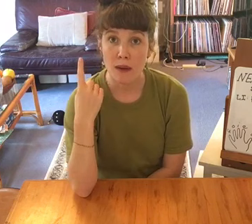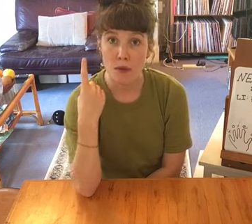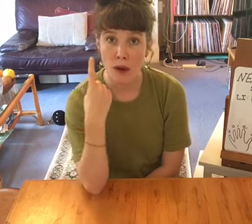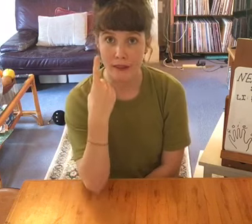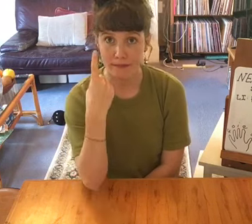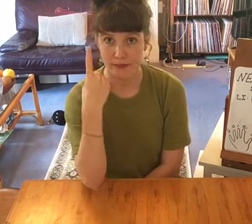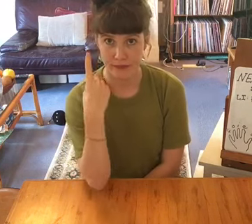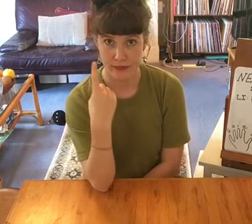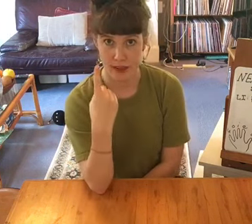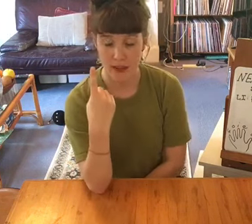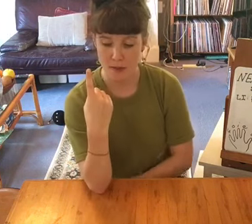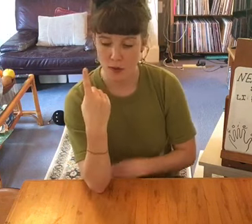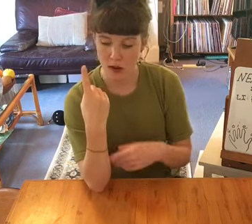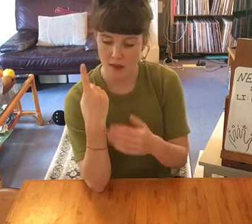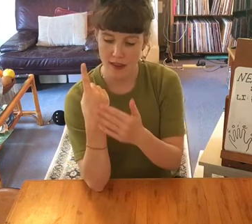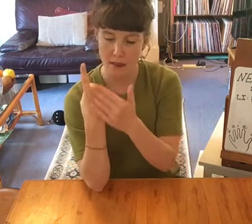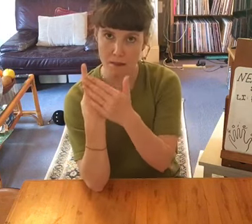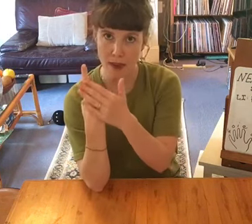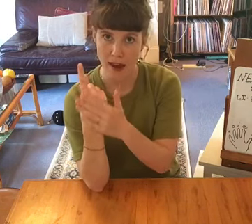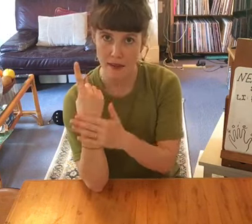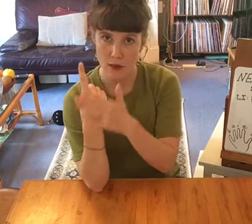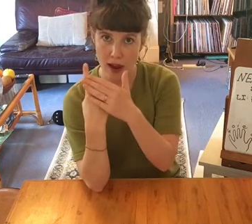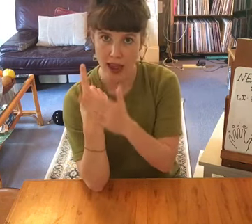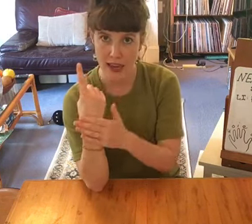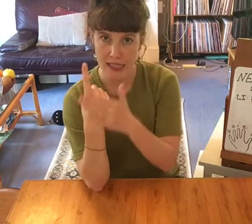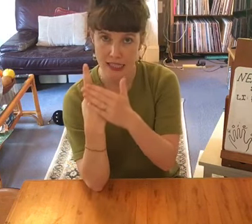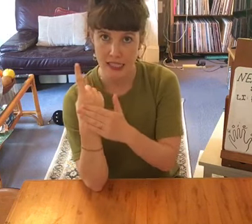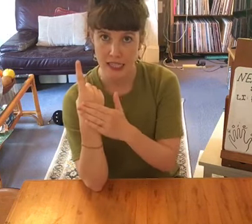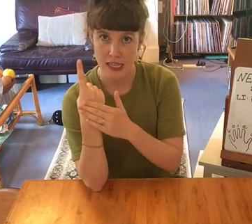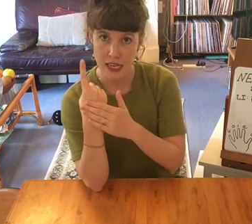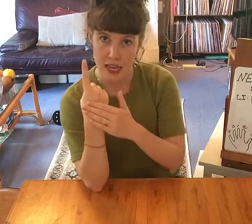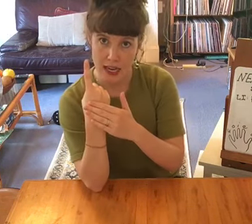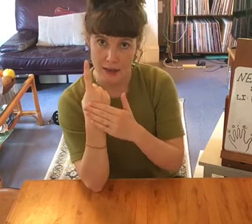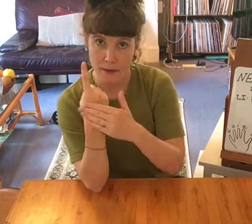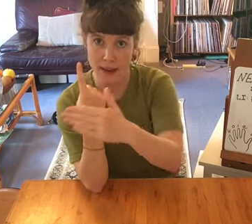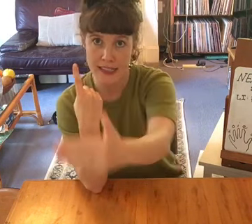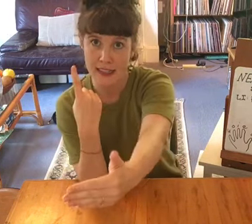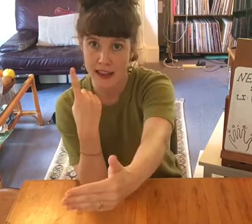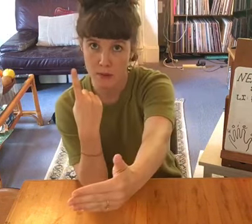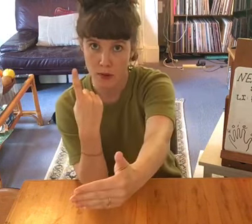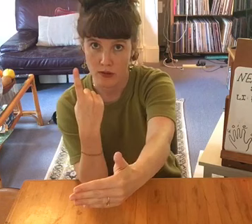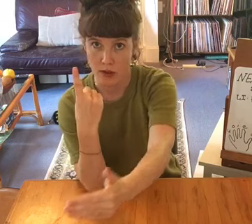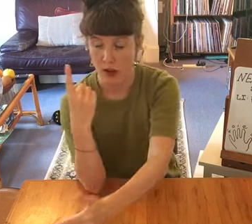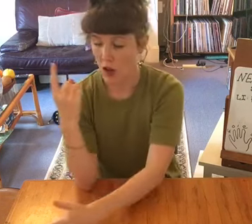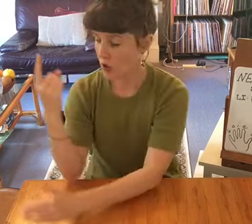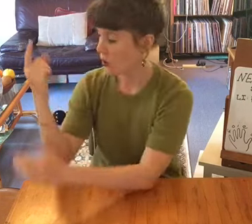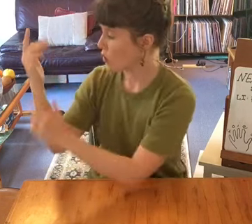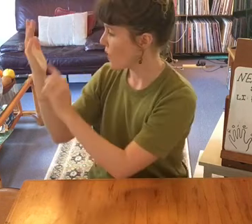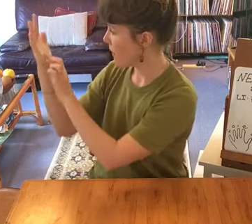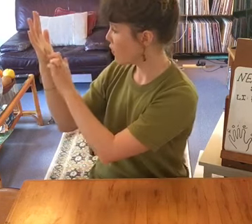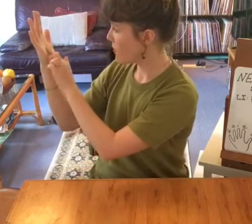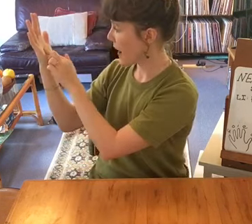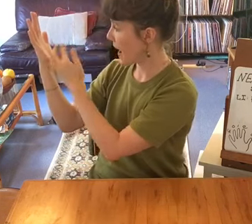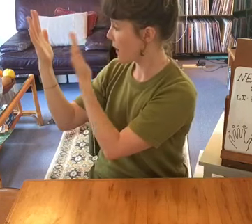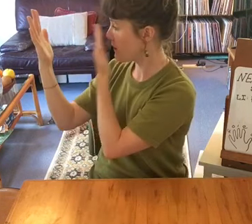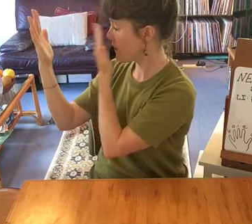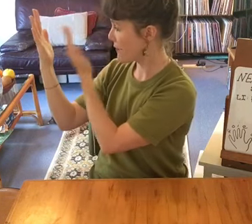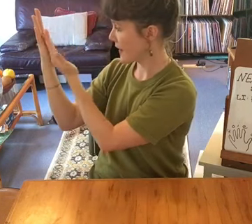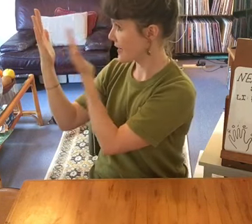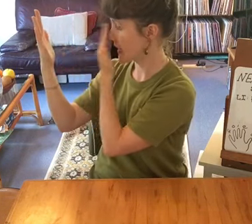1. It's important that the back of your hand is facing the other person. So you have your palm facing